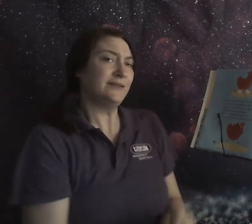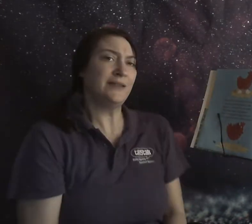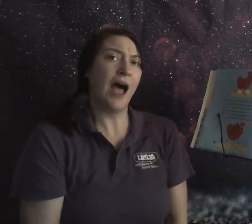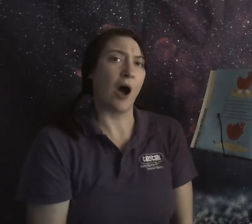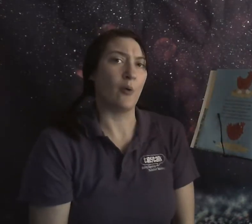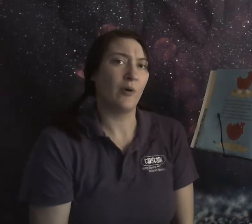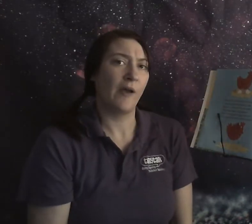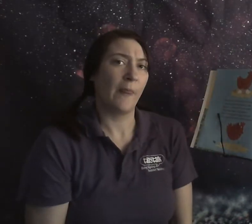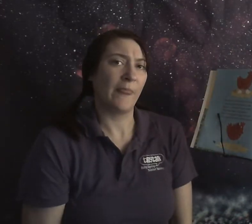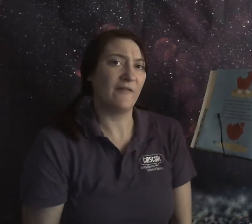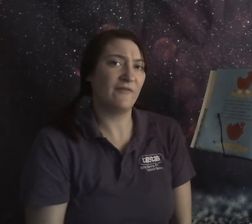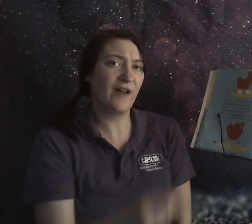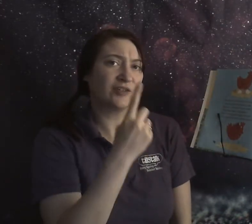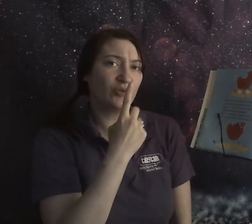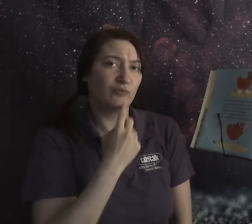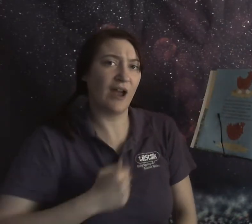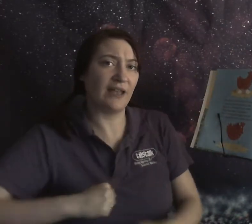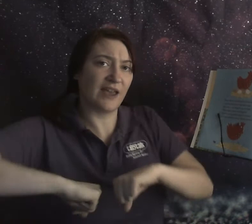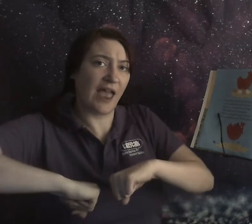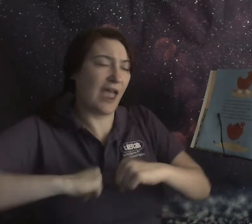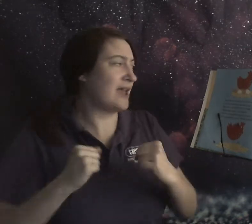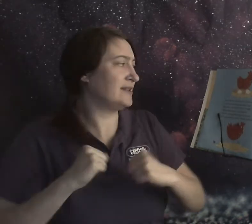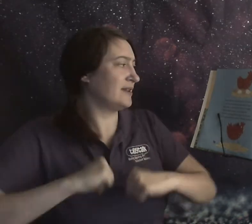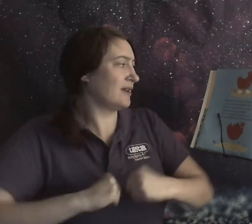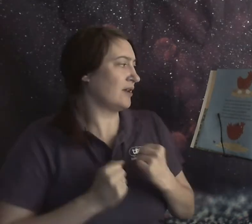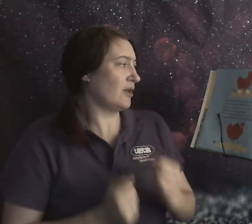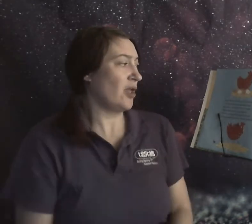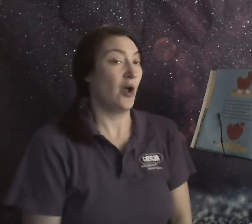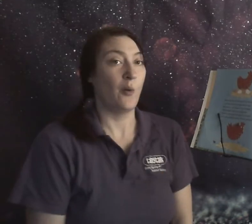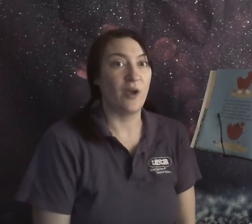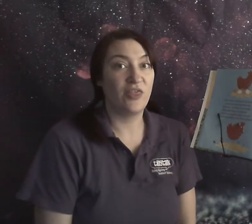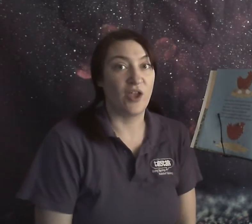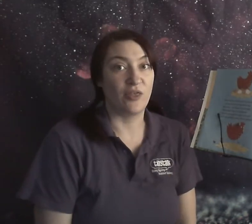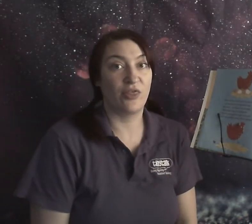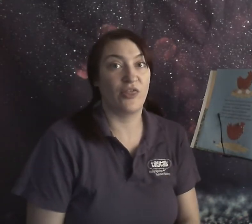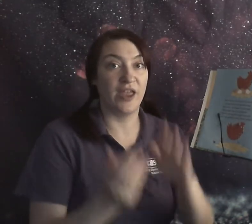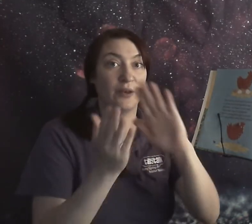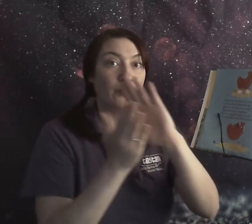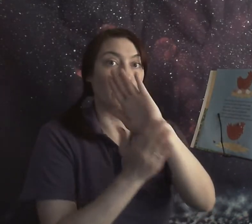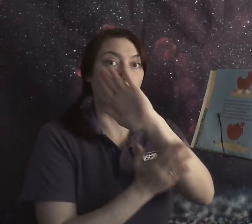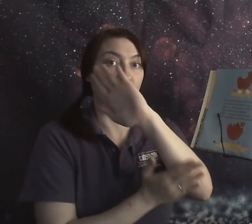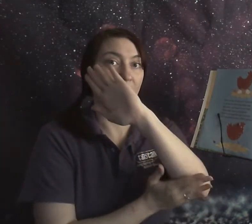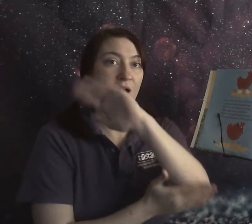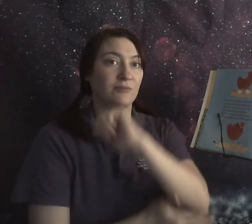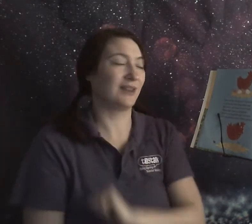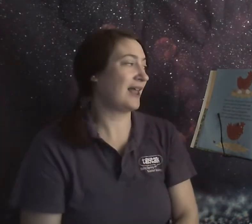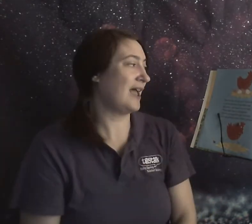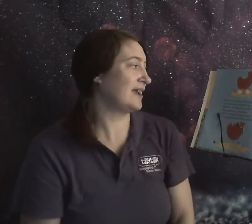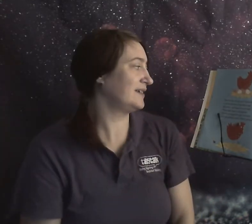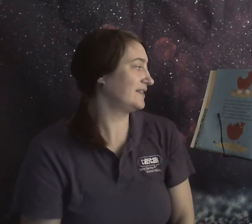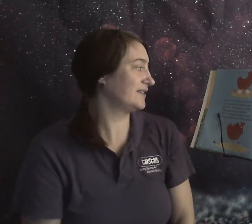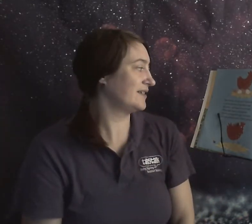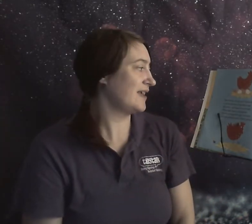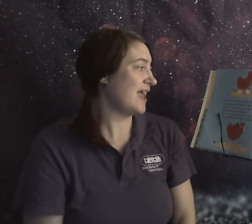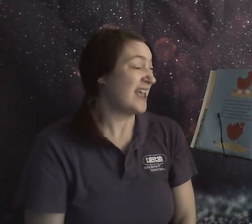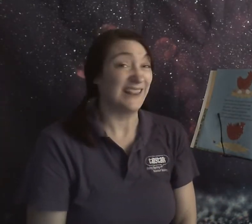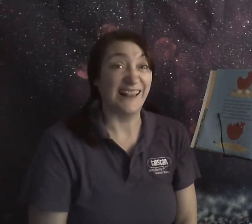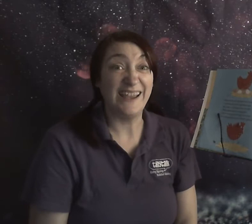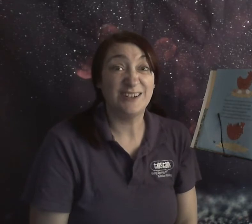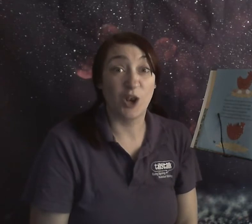Now the fat red hen, with her thin brown legs, laid